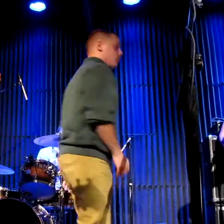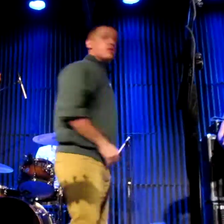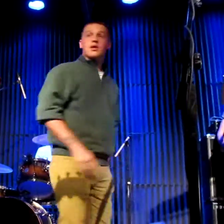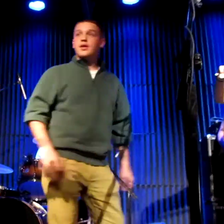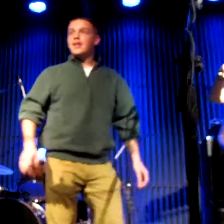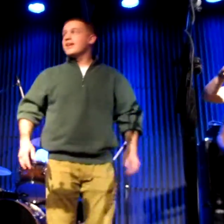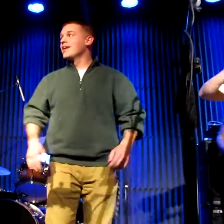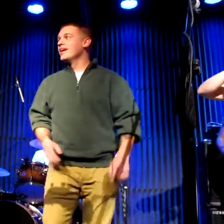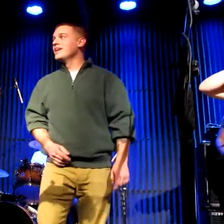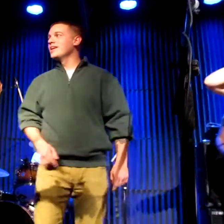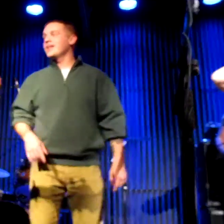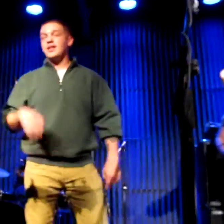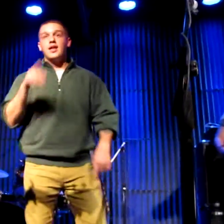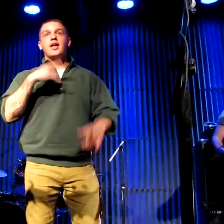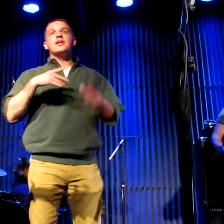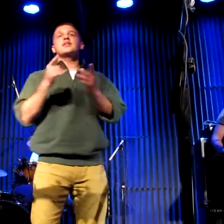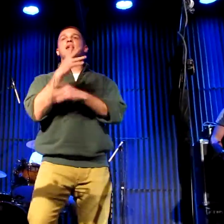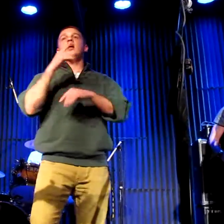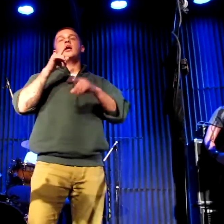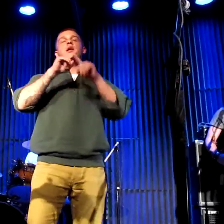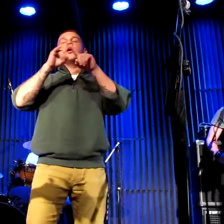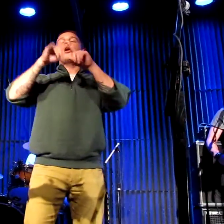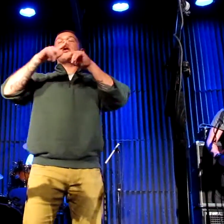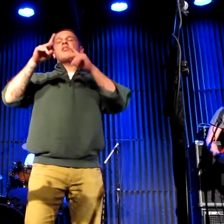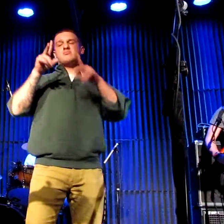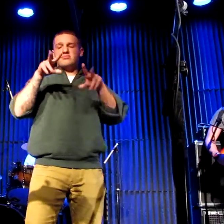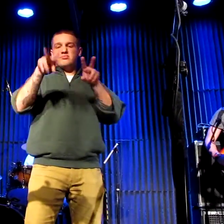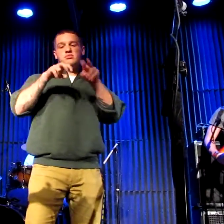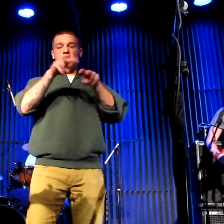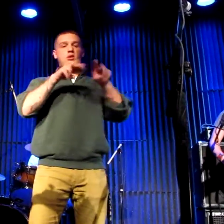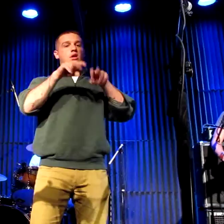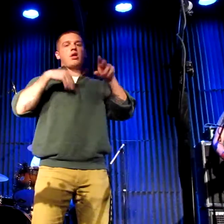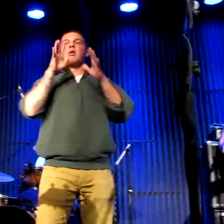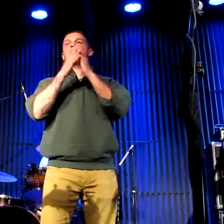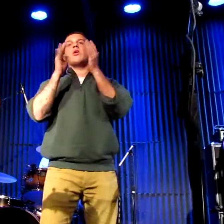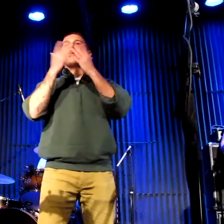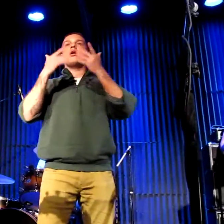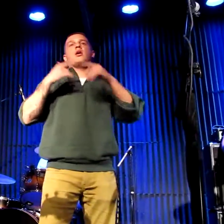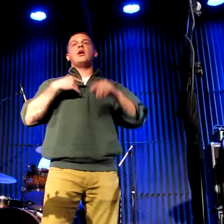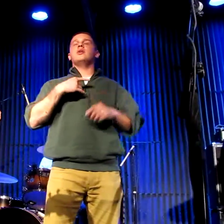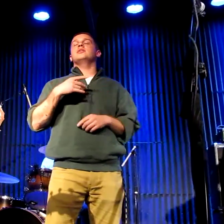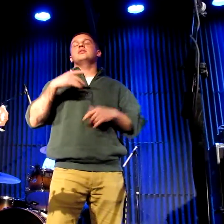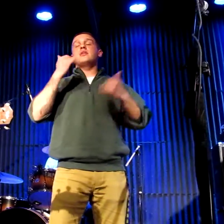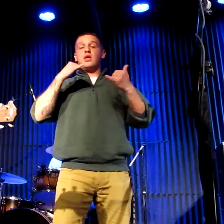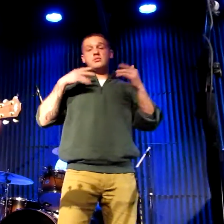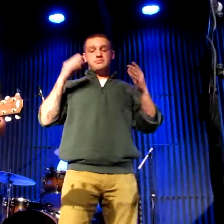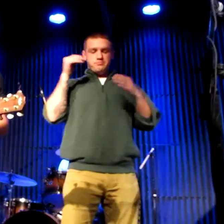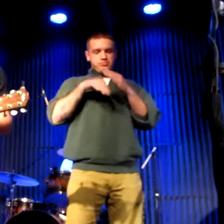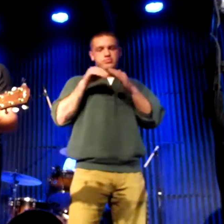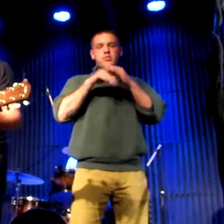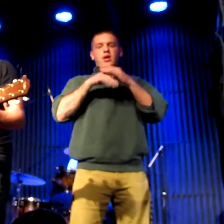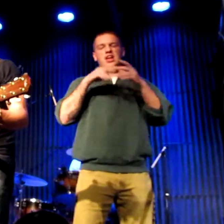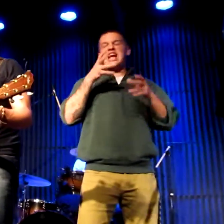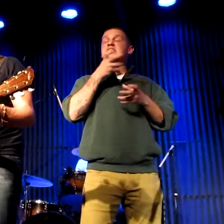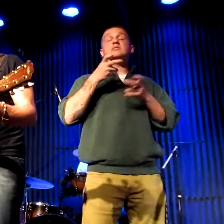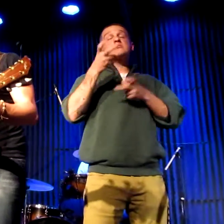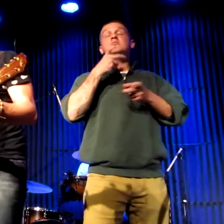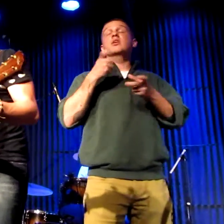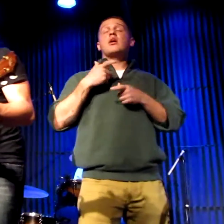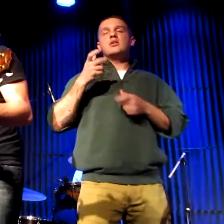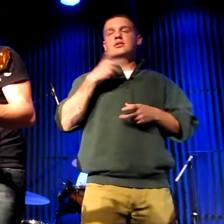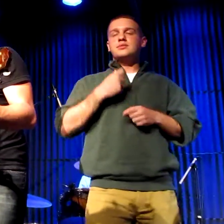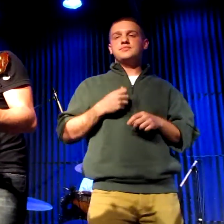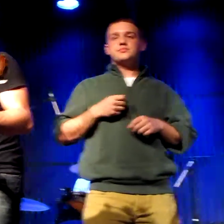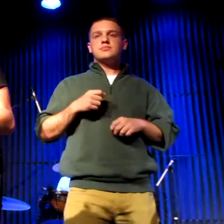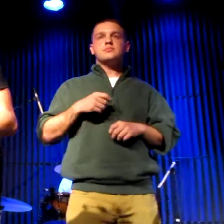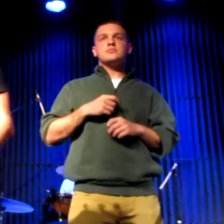Got it. Meanwhile, the dead and lying plagiarists, they pop a black disease, and the investment-hungry pirates are all doing as they please.